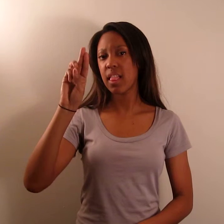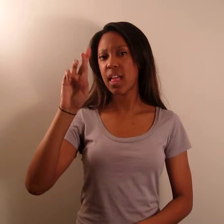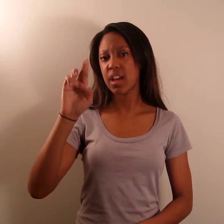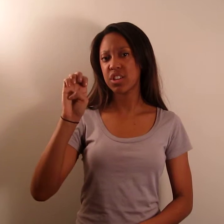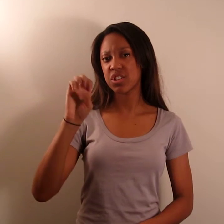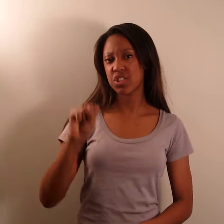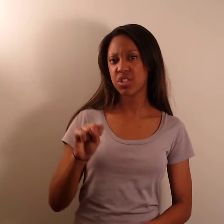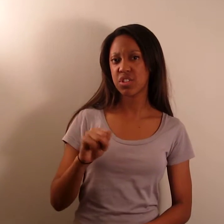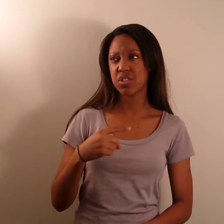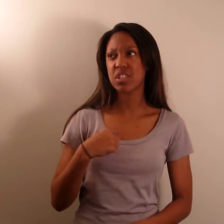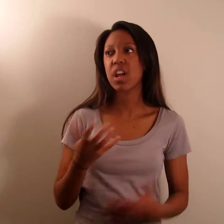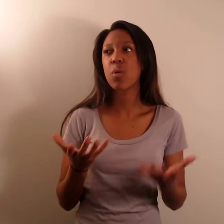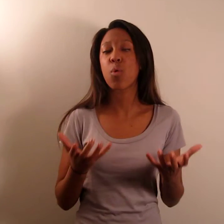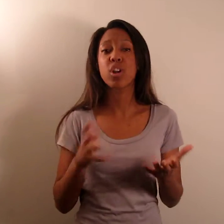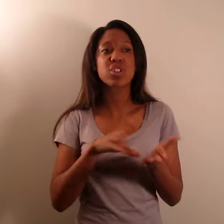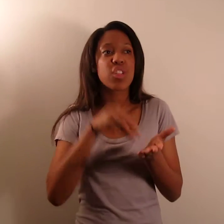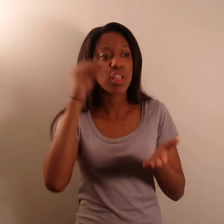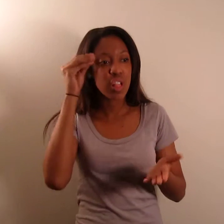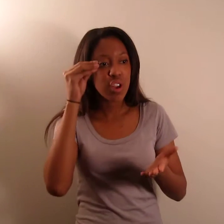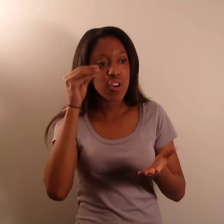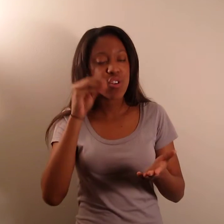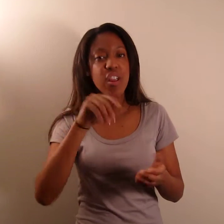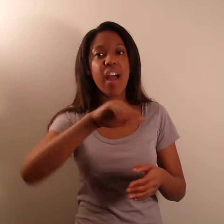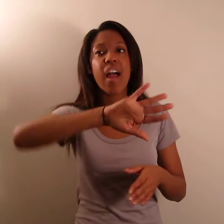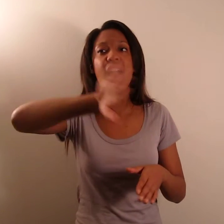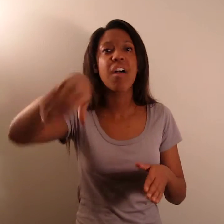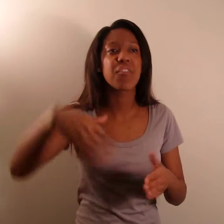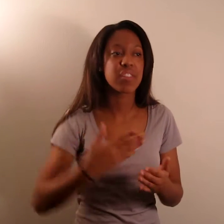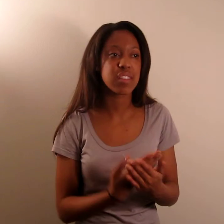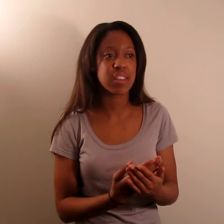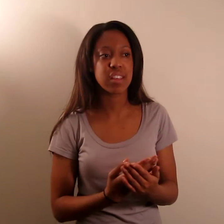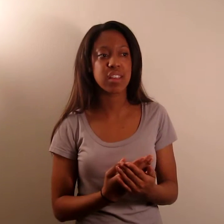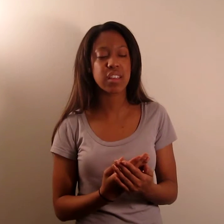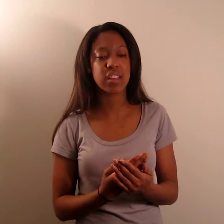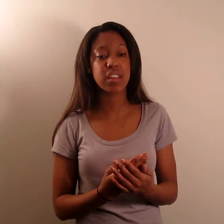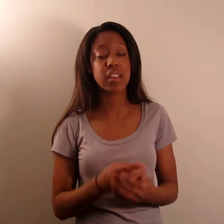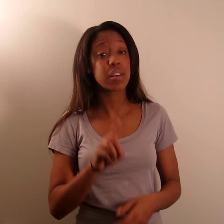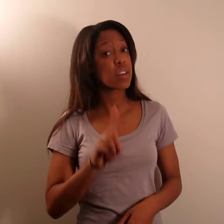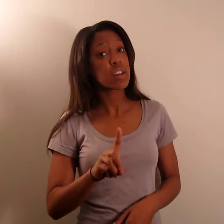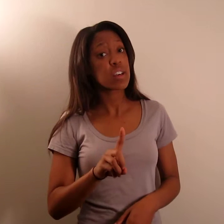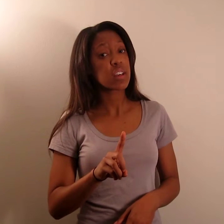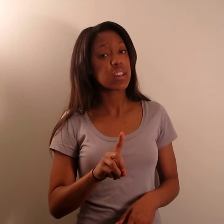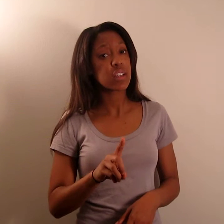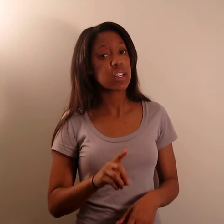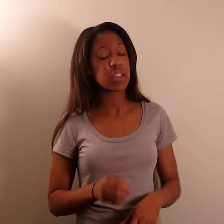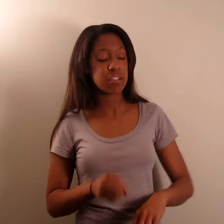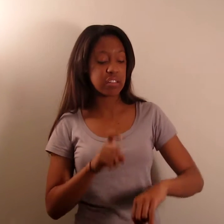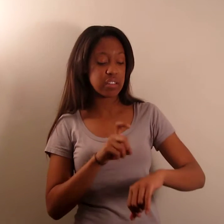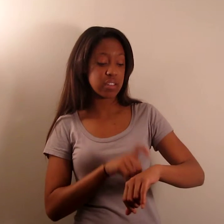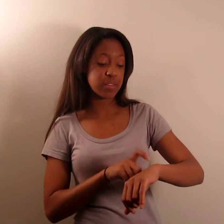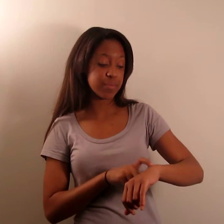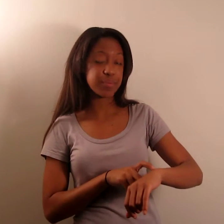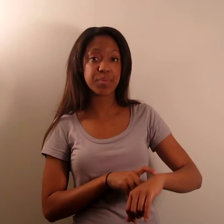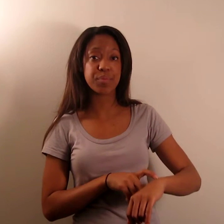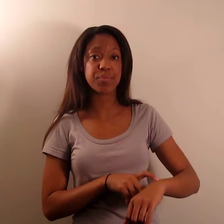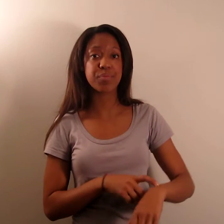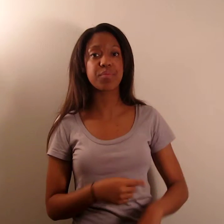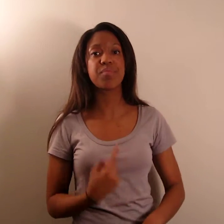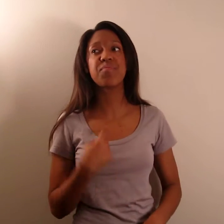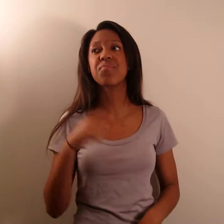learn everything. The only thing is, the time. I needed time.